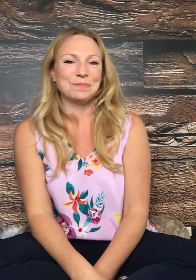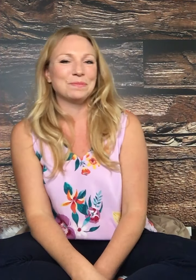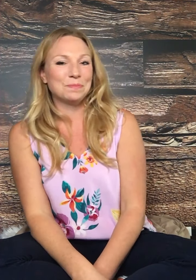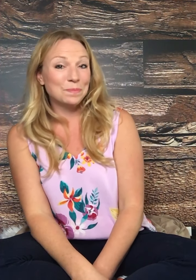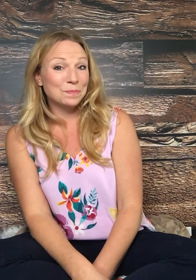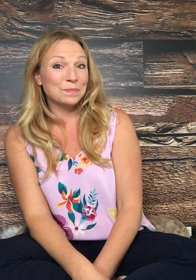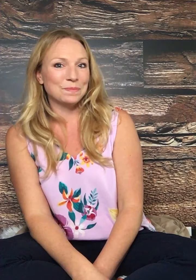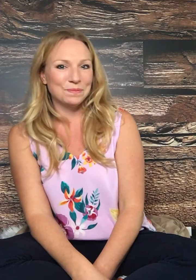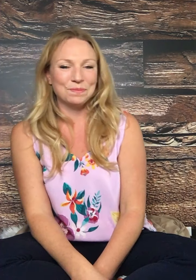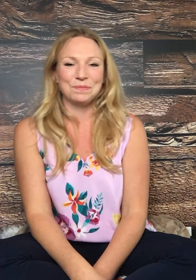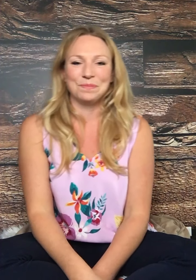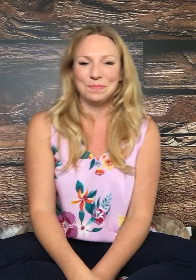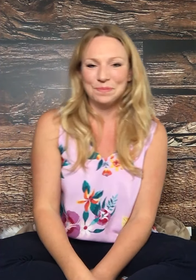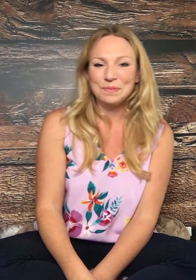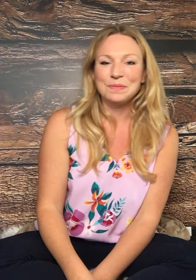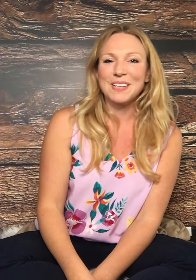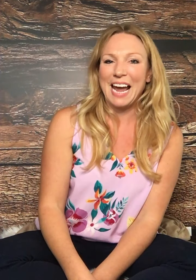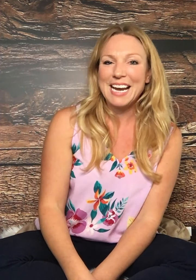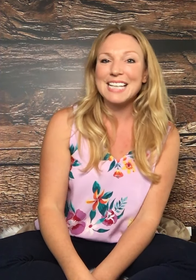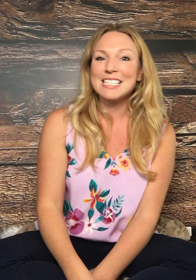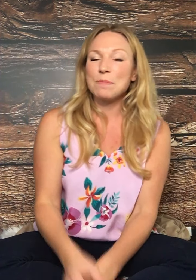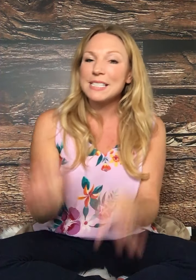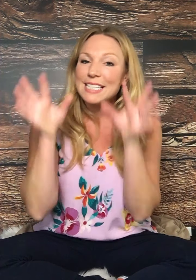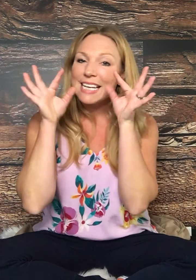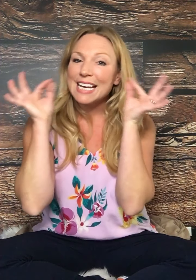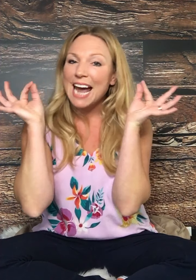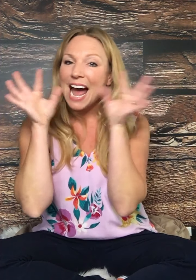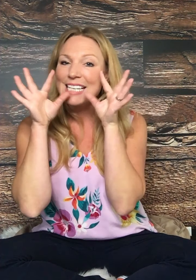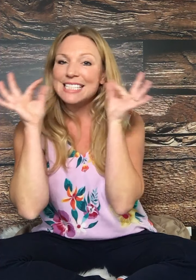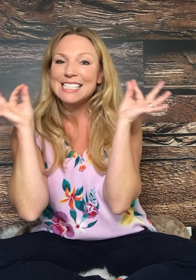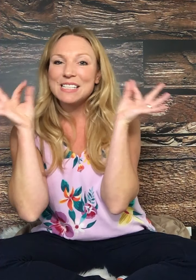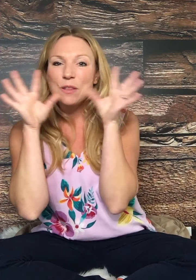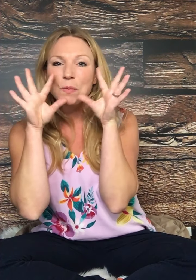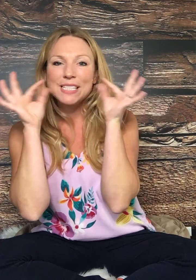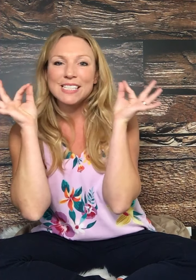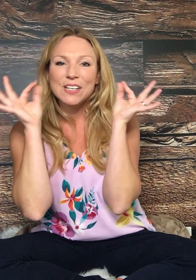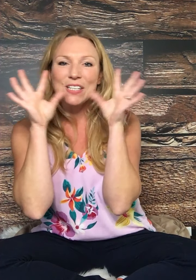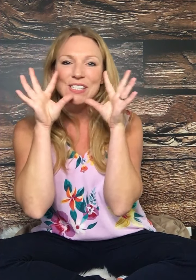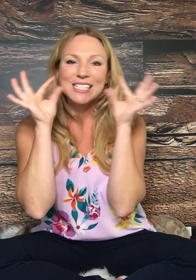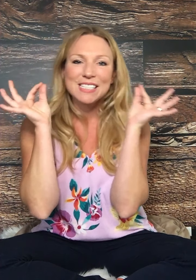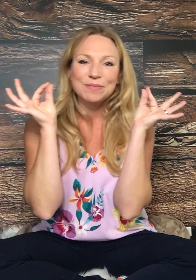swim. Right, next up is cat. The whiskers.